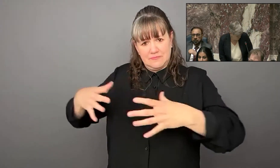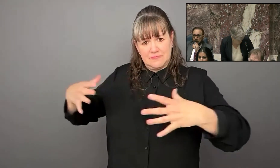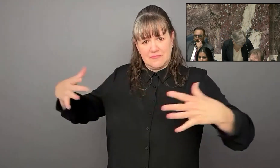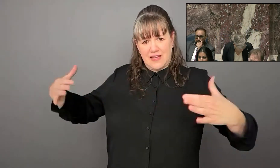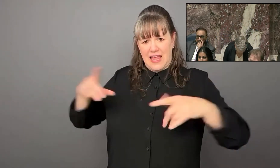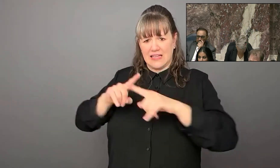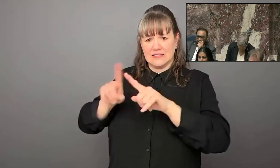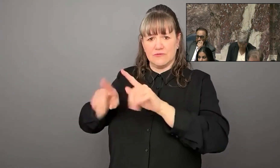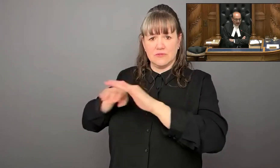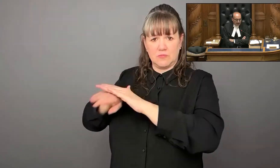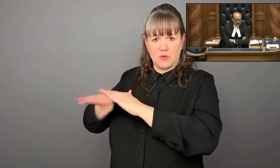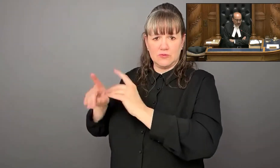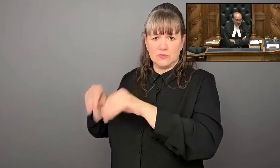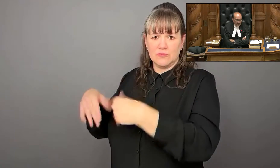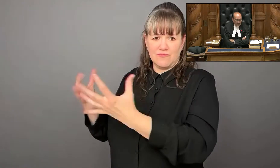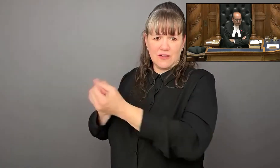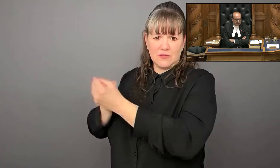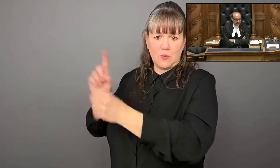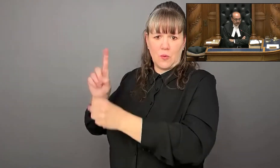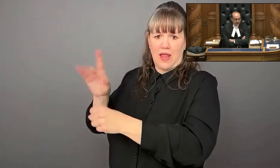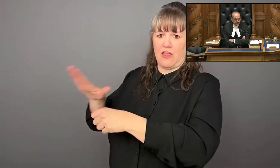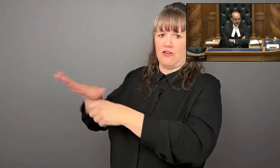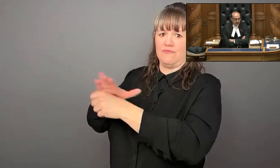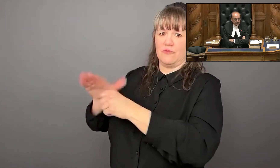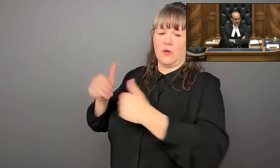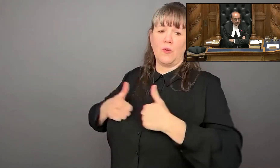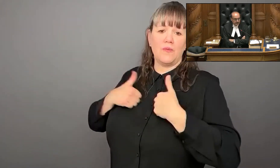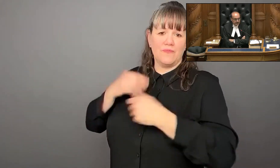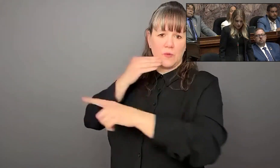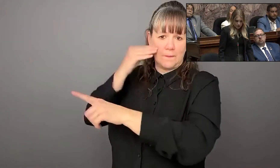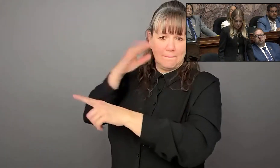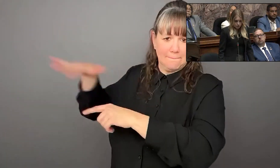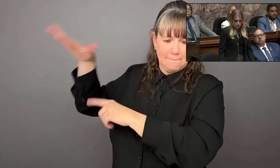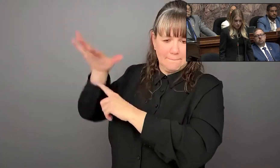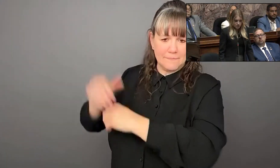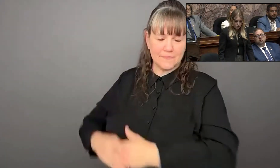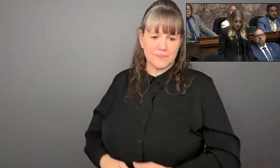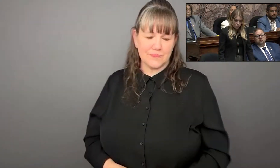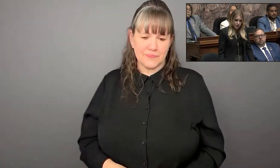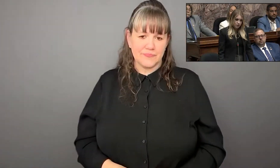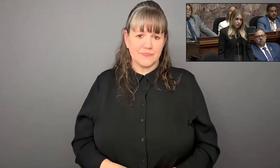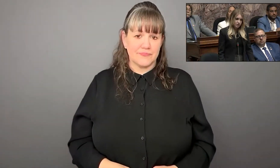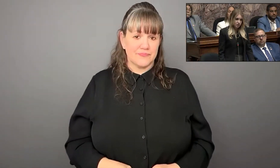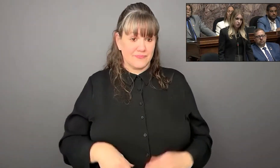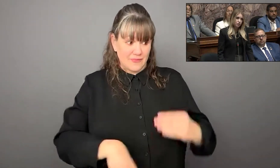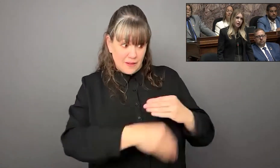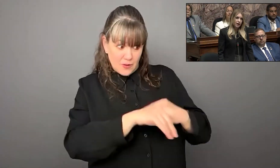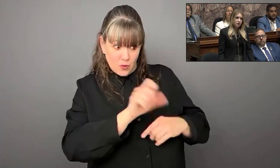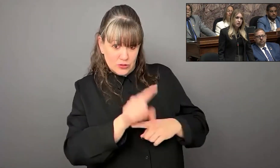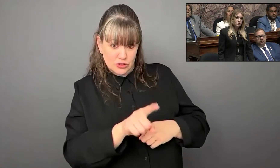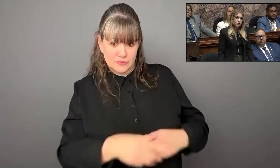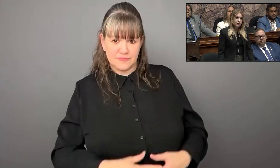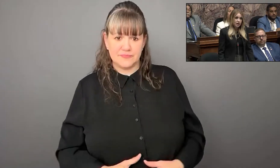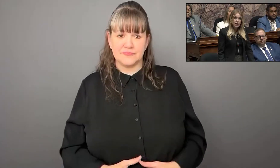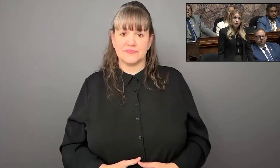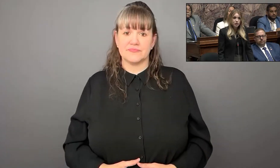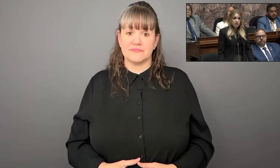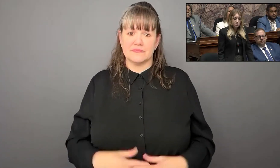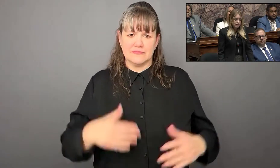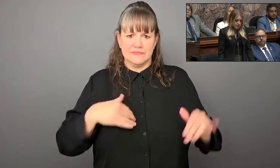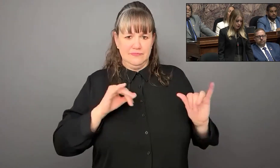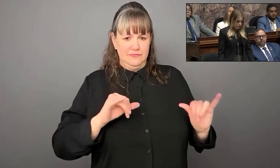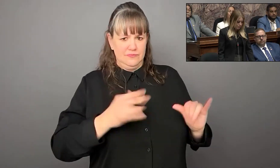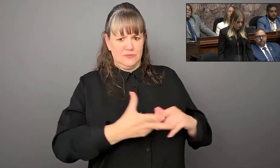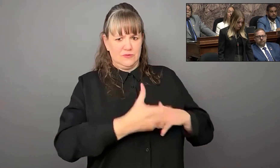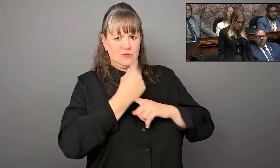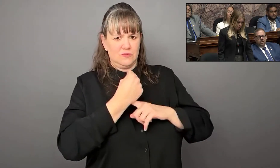you. Member supplemental. Thank you, Mr. Speaker. I'll take that response as a no then. We still don't get access to a psychiatrist